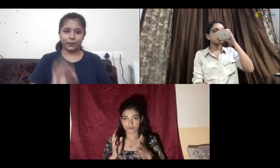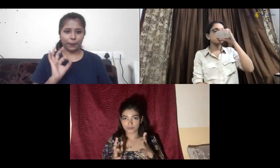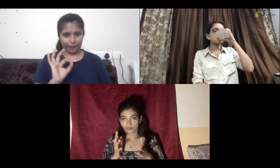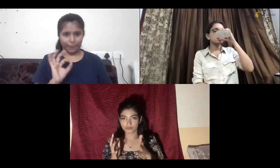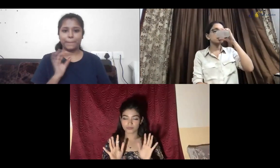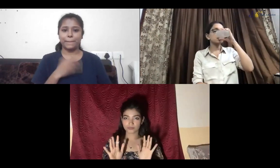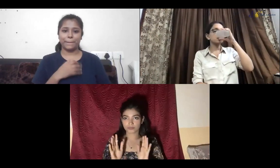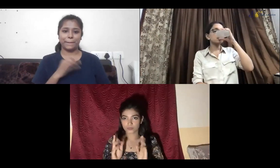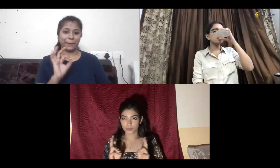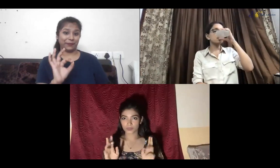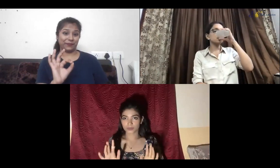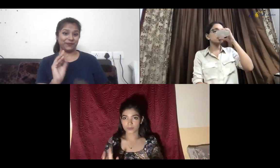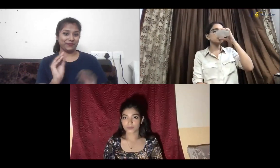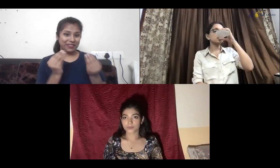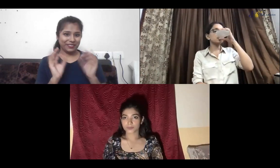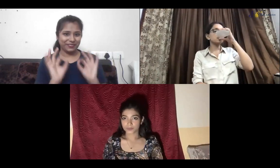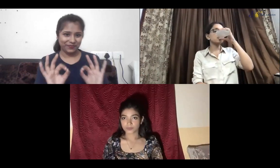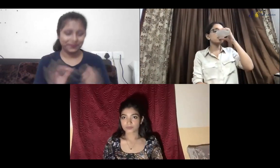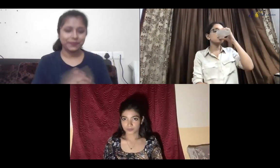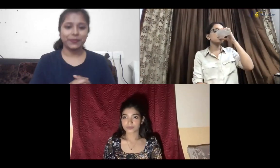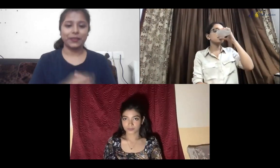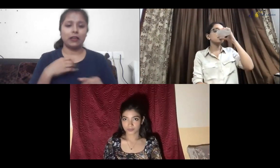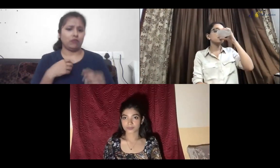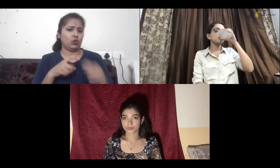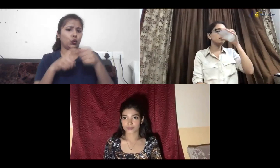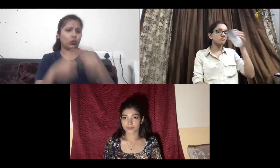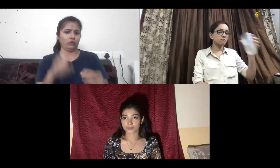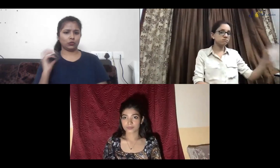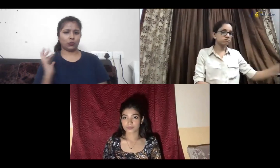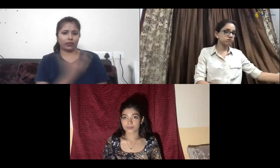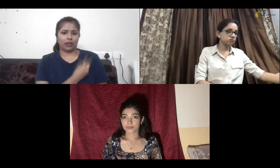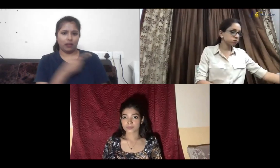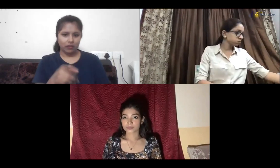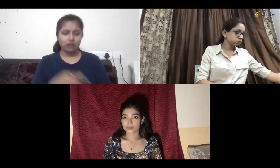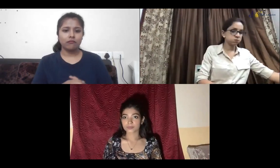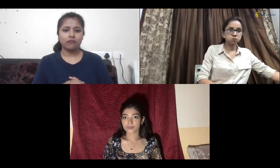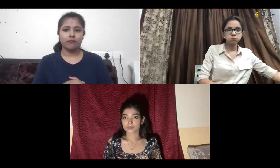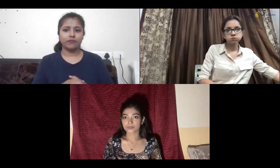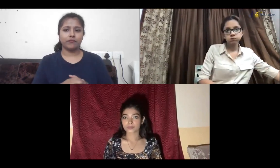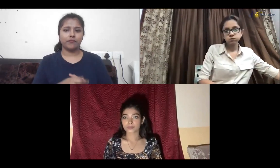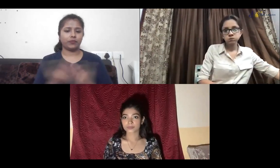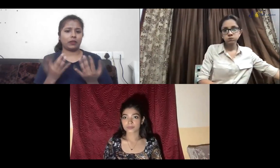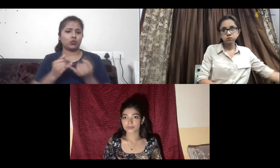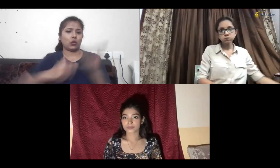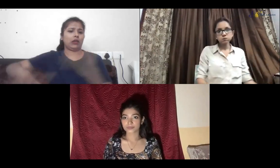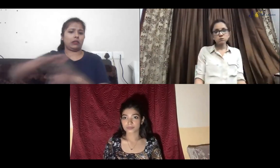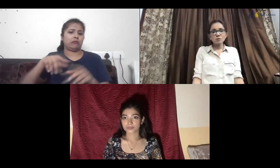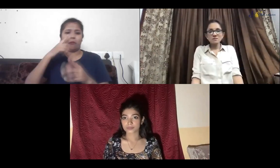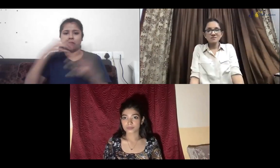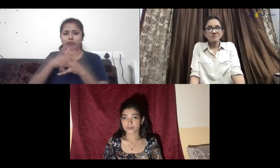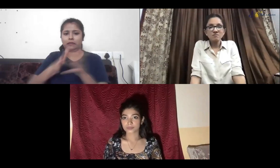It's now, it's better. Okay. Can I start my side? Okay, that's good. Now it's better. I have a question with you,